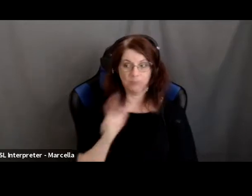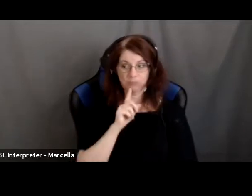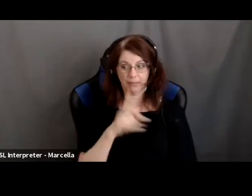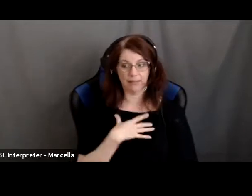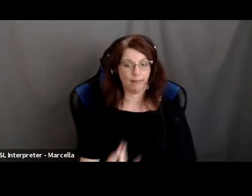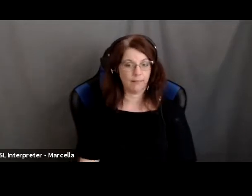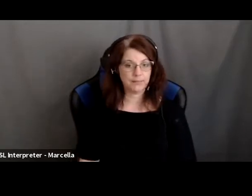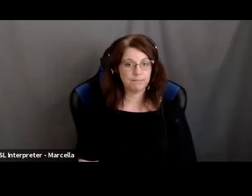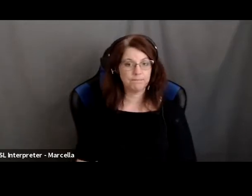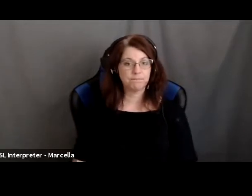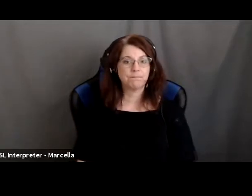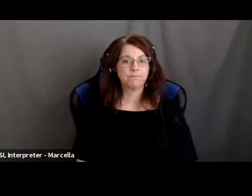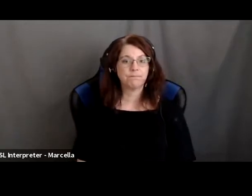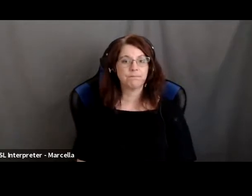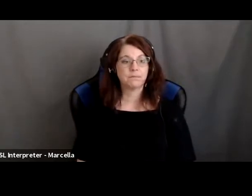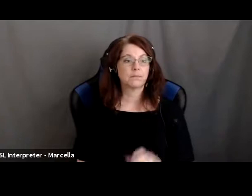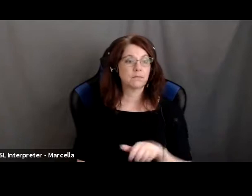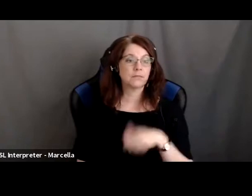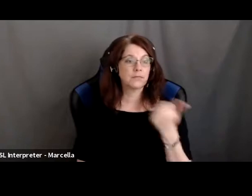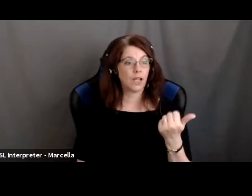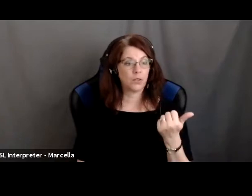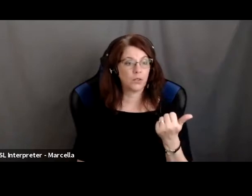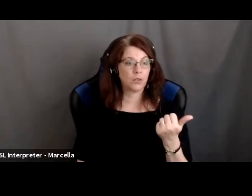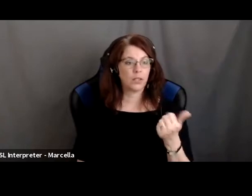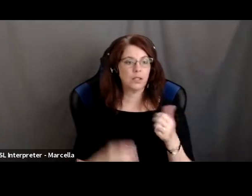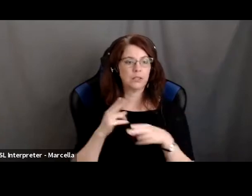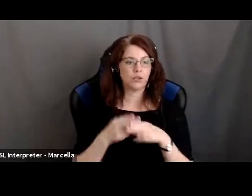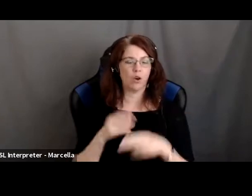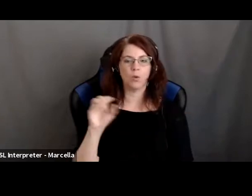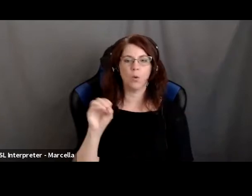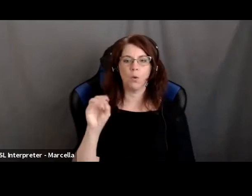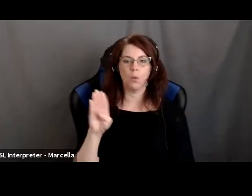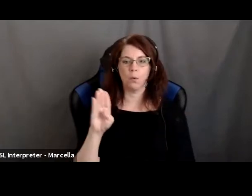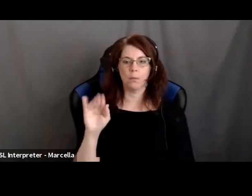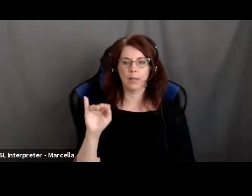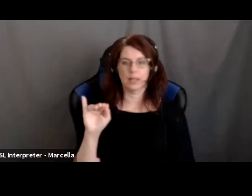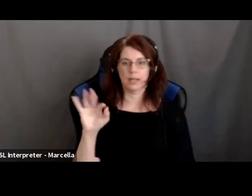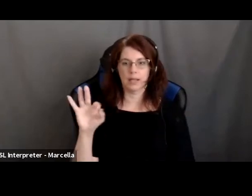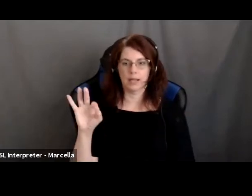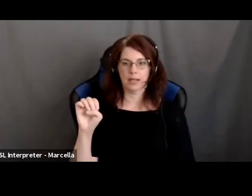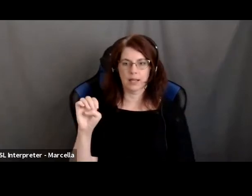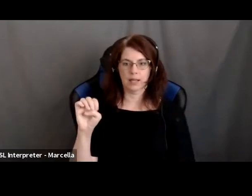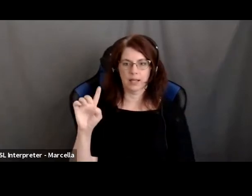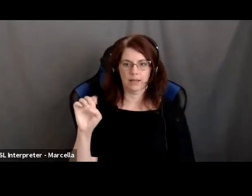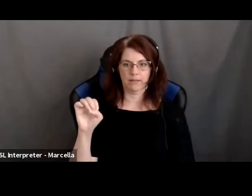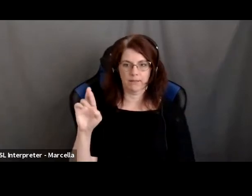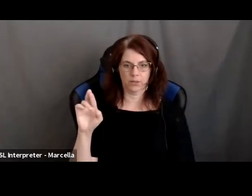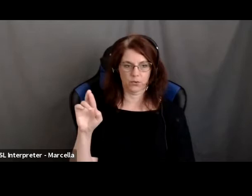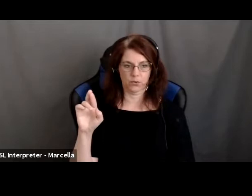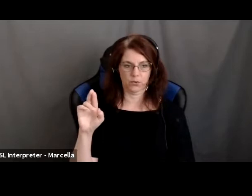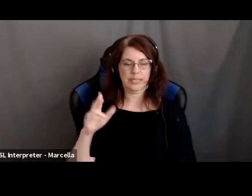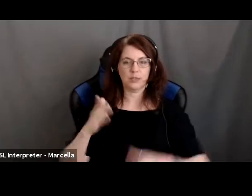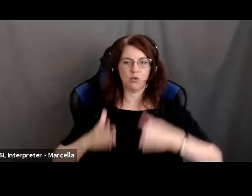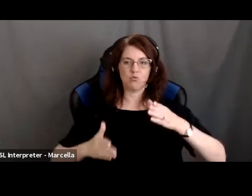it. The other option is called the OB feeder. So again, this is another device. It's a